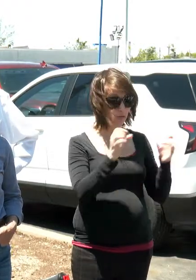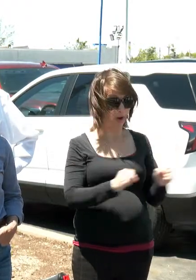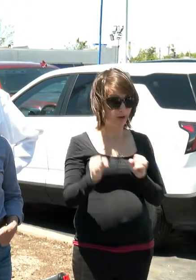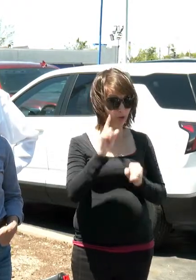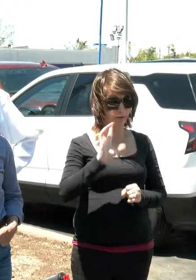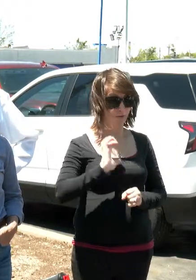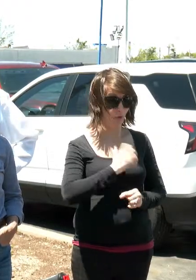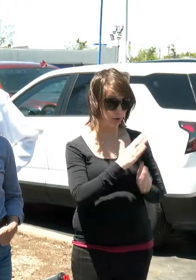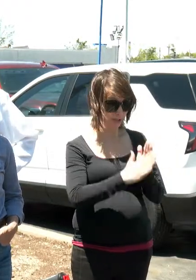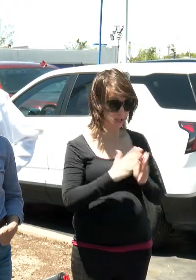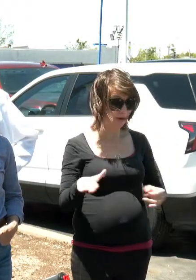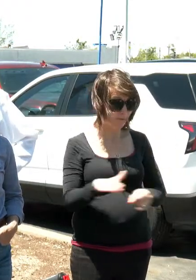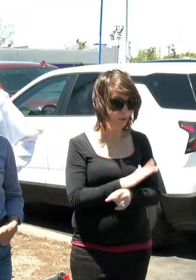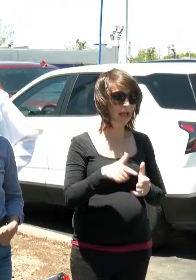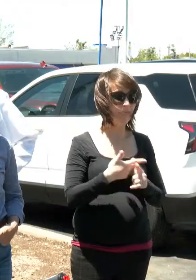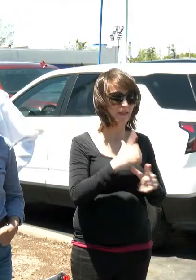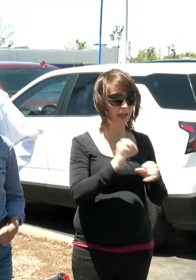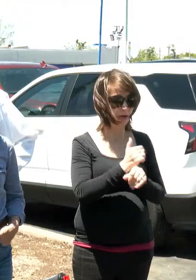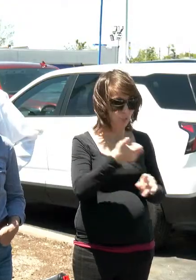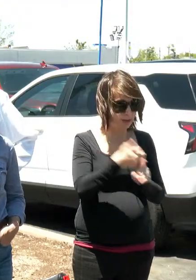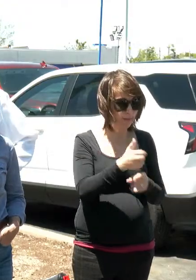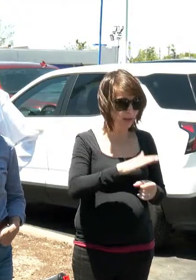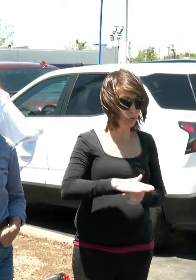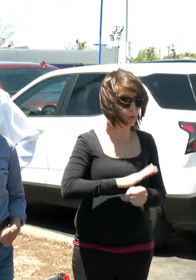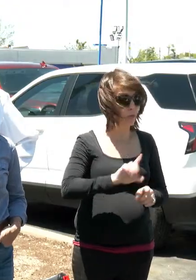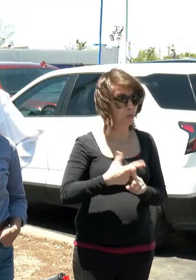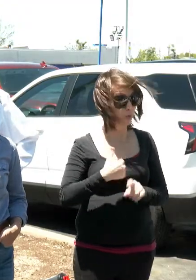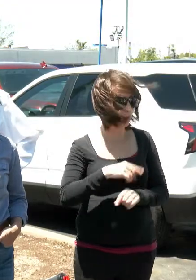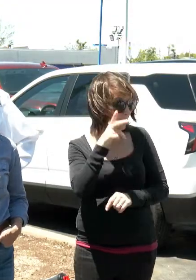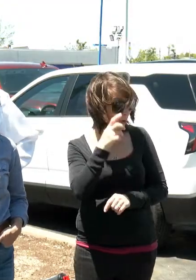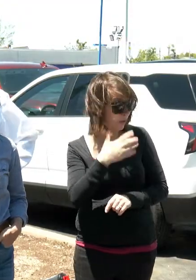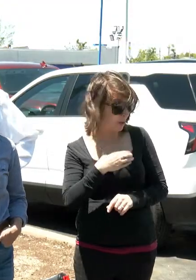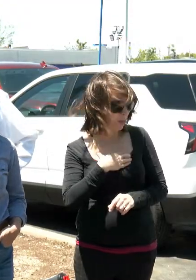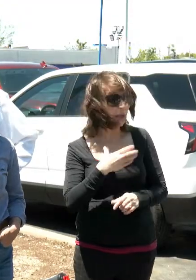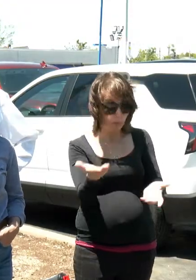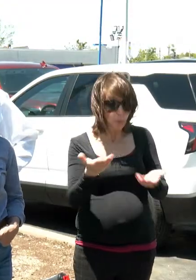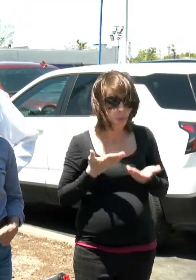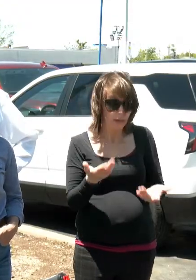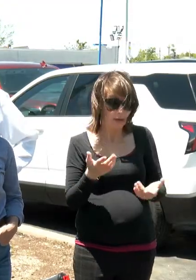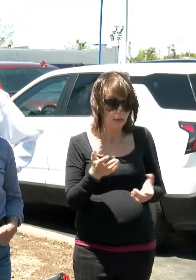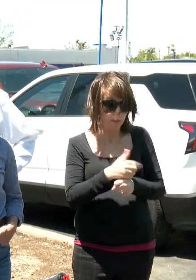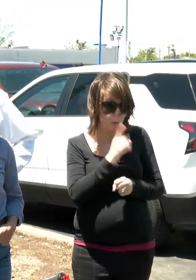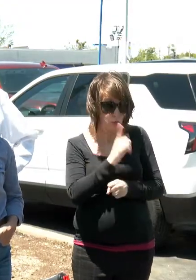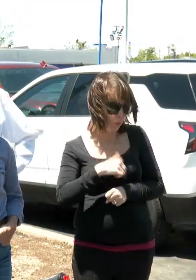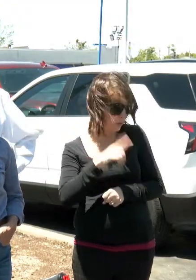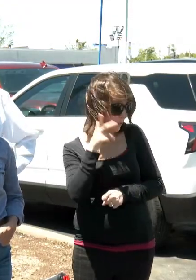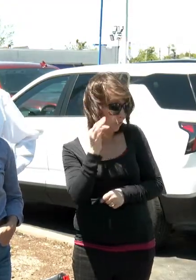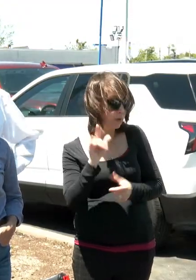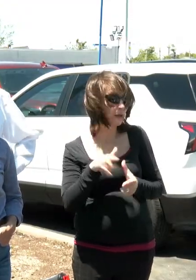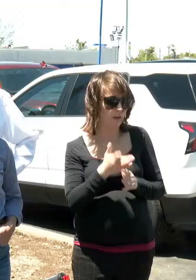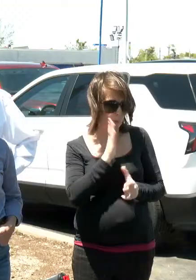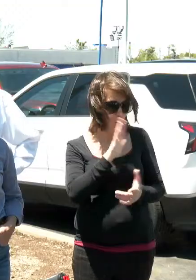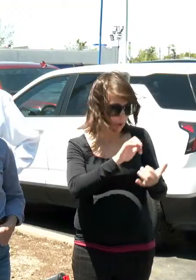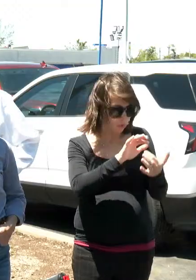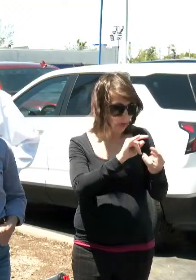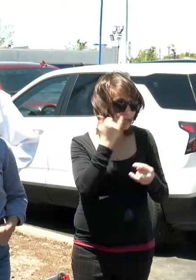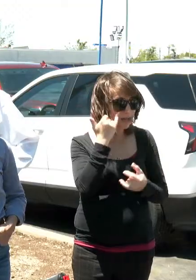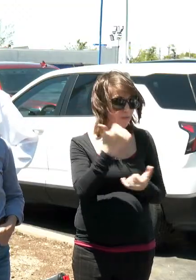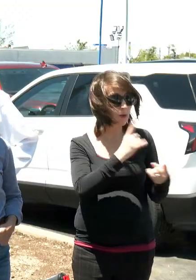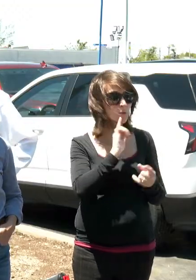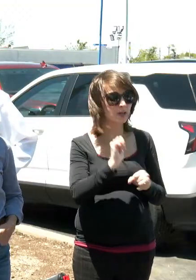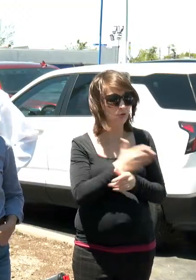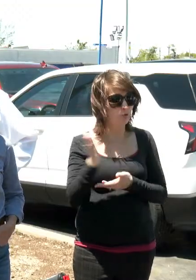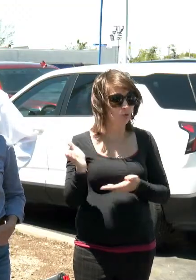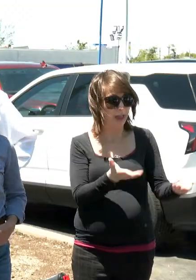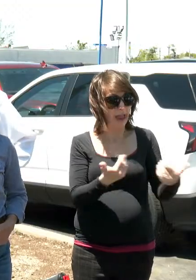So having those complaints, if we hear them, bring them to us. We'll make sure we address them and ensure if anybody's carrying guns and not supposed to be